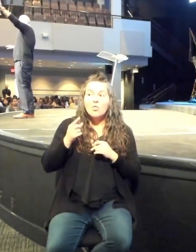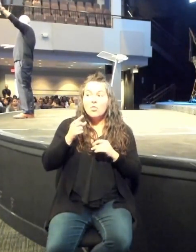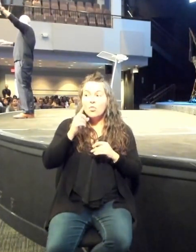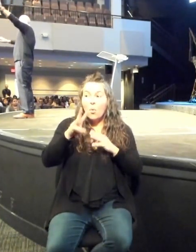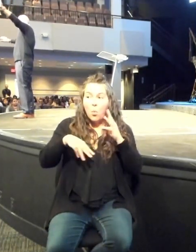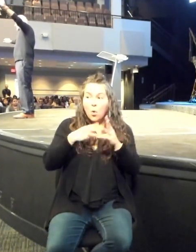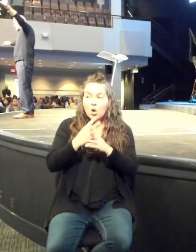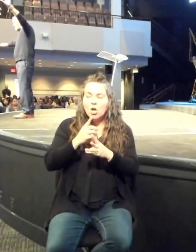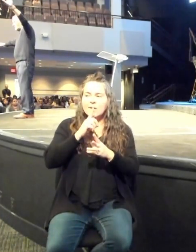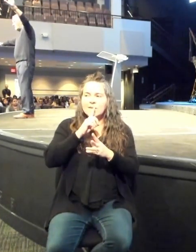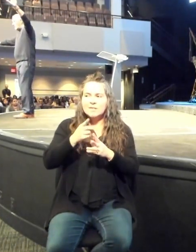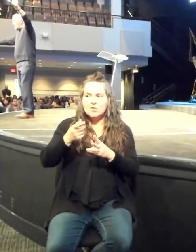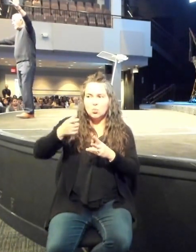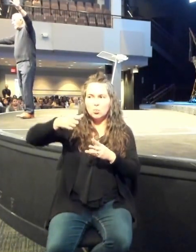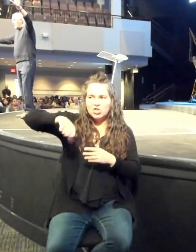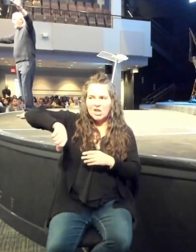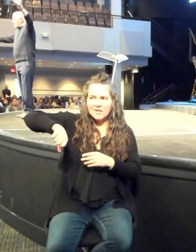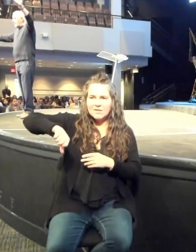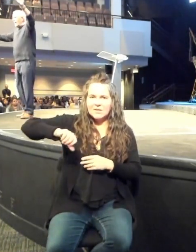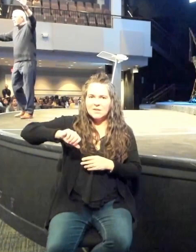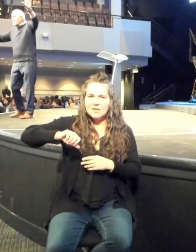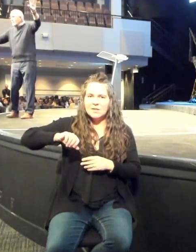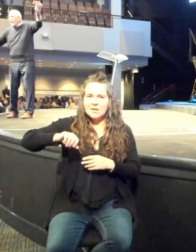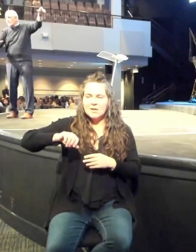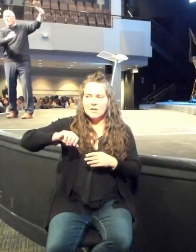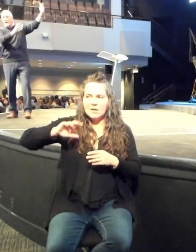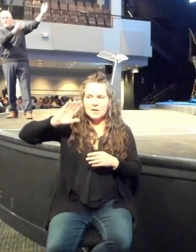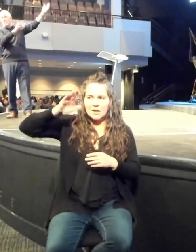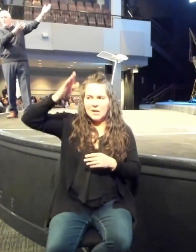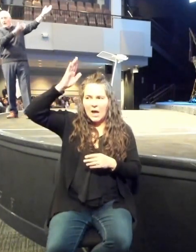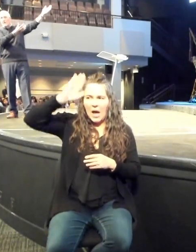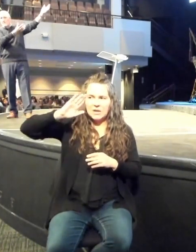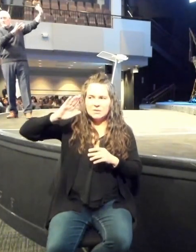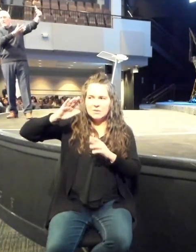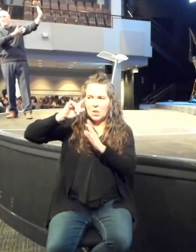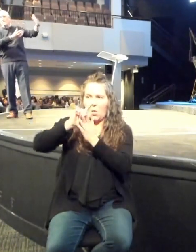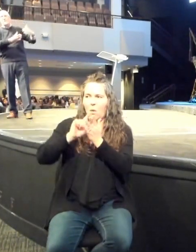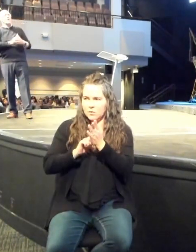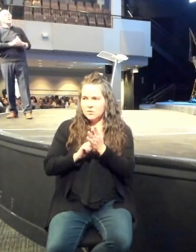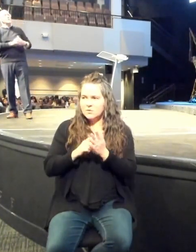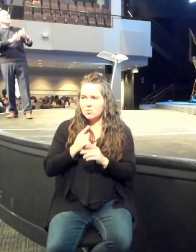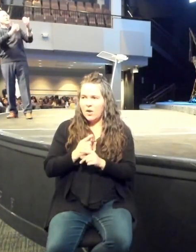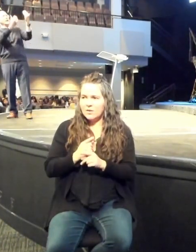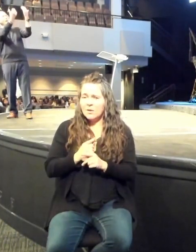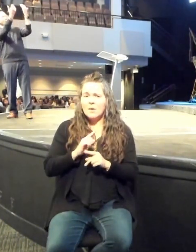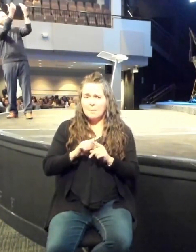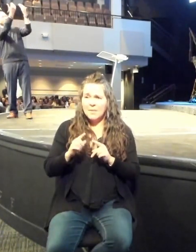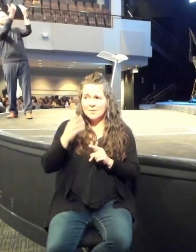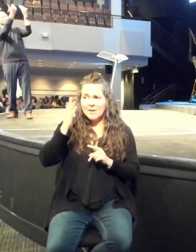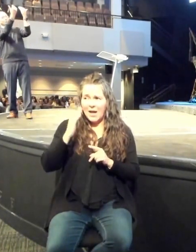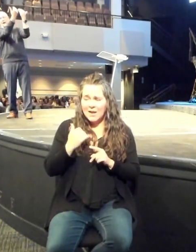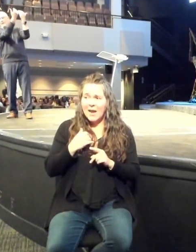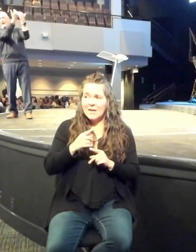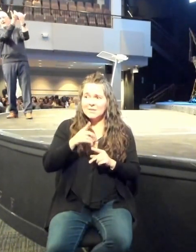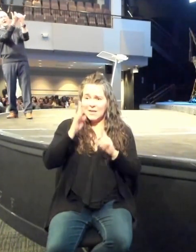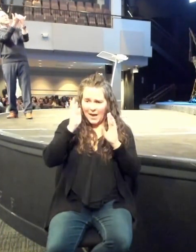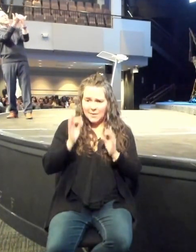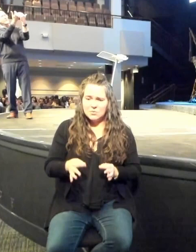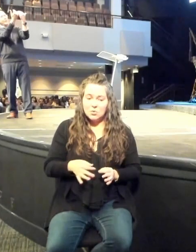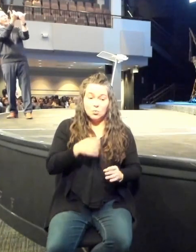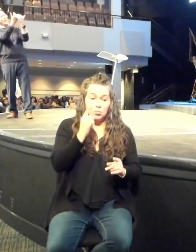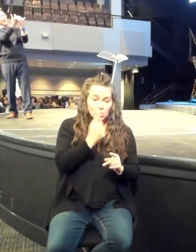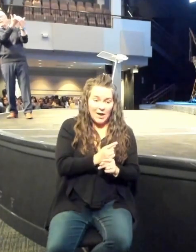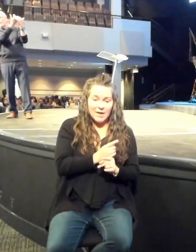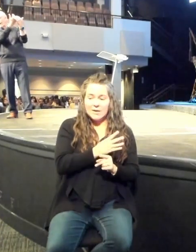objective standards. Okay. But God says, no, I have some absolute rights and some absolute wrongs. And so we need to have our